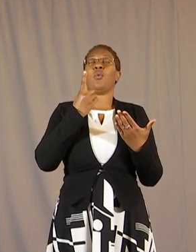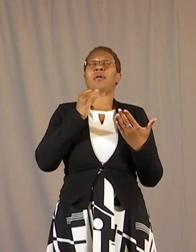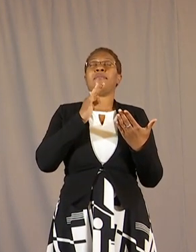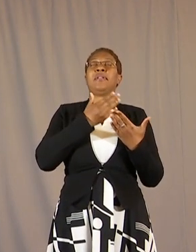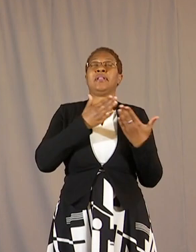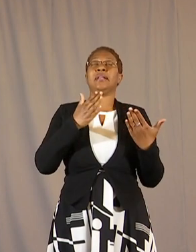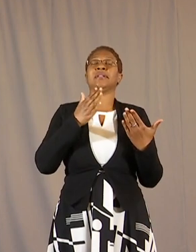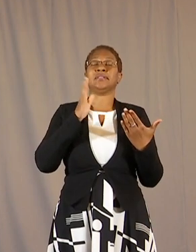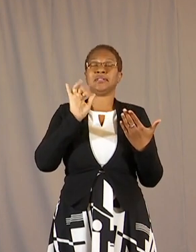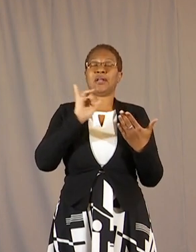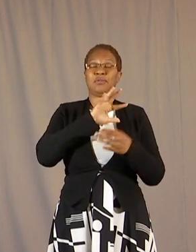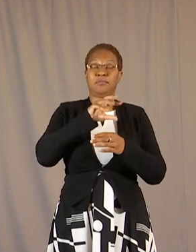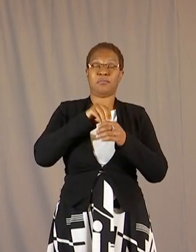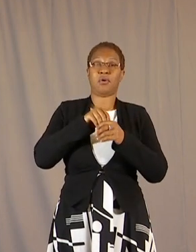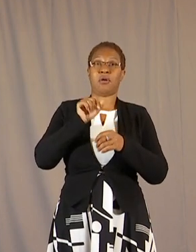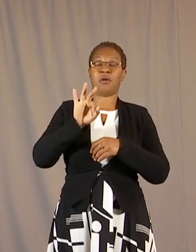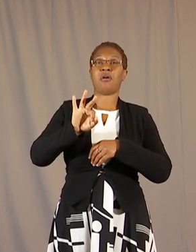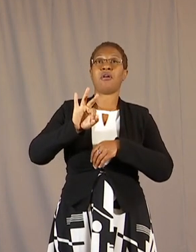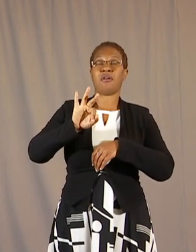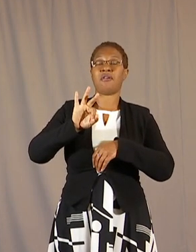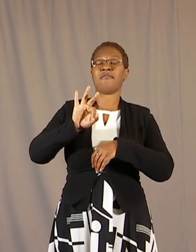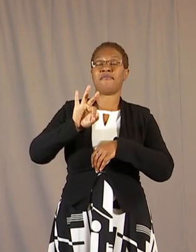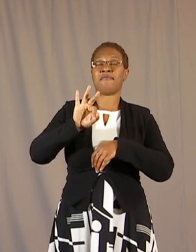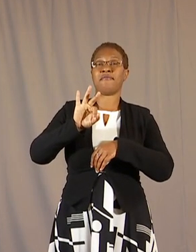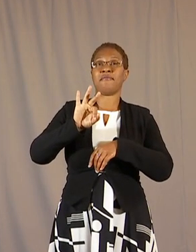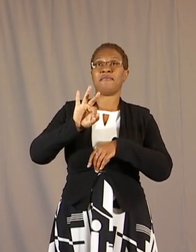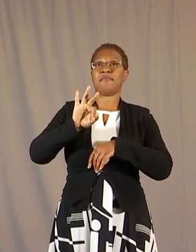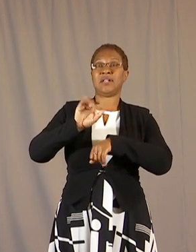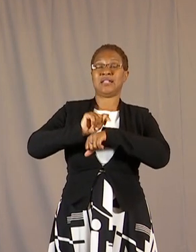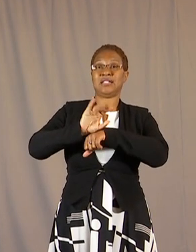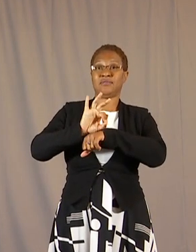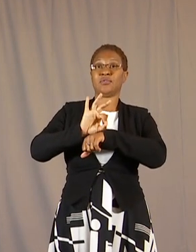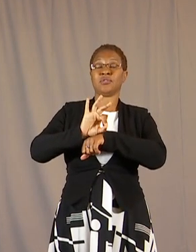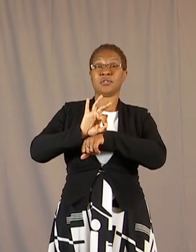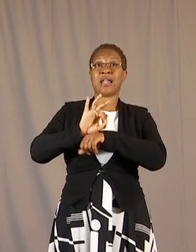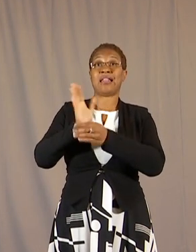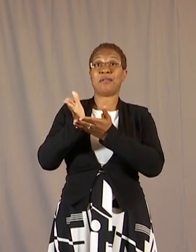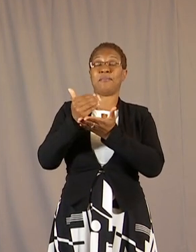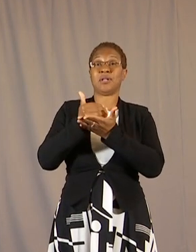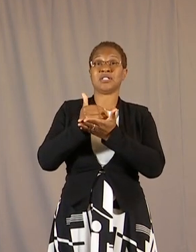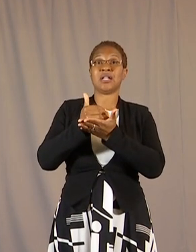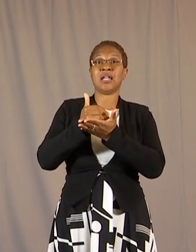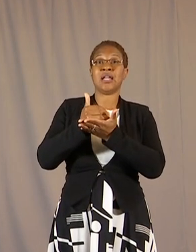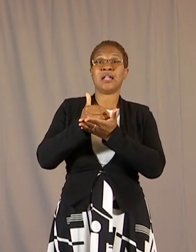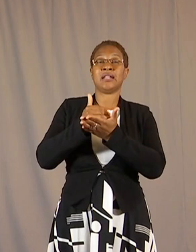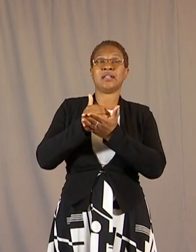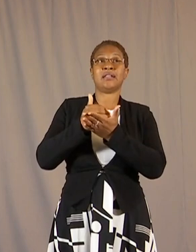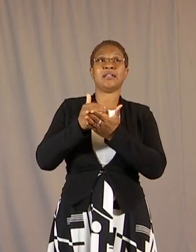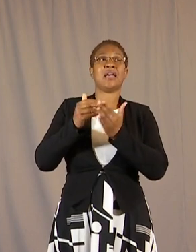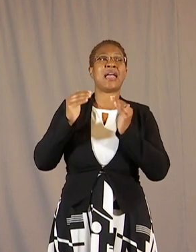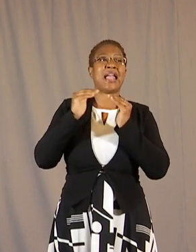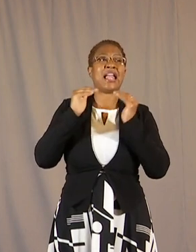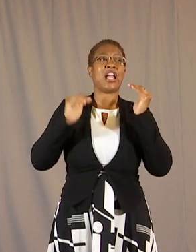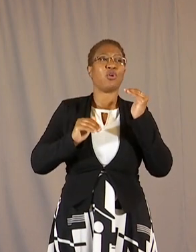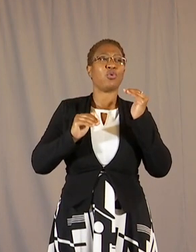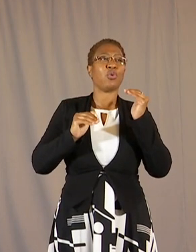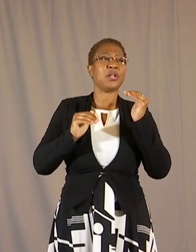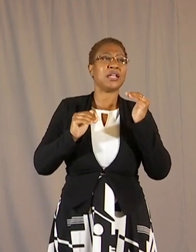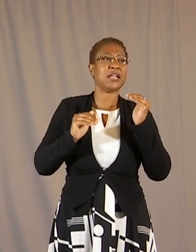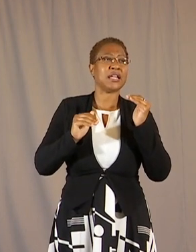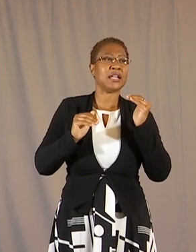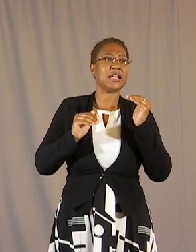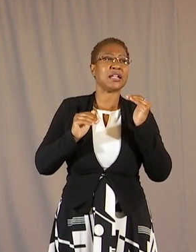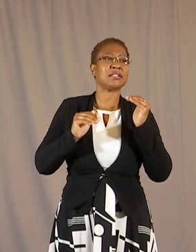part of the budget asked right now is the equity impact assessment process. And it was connected to